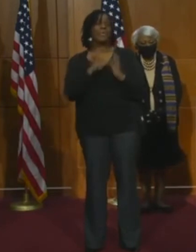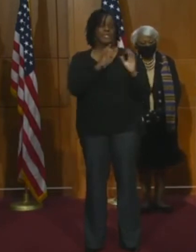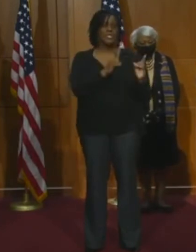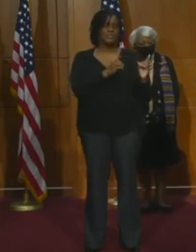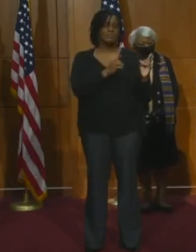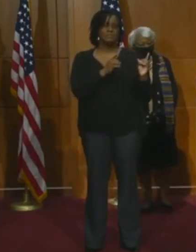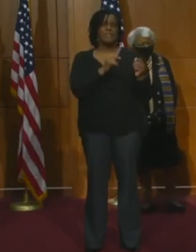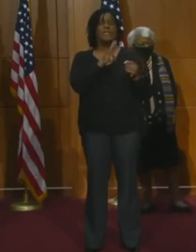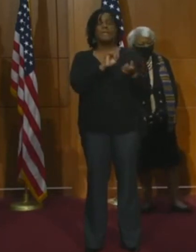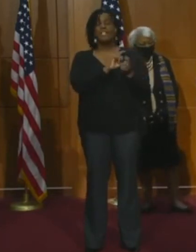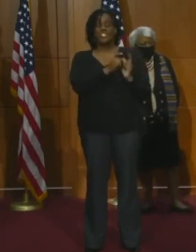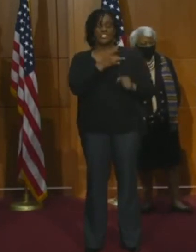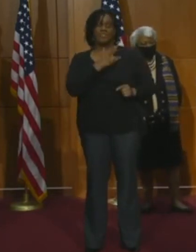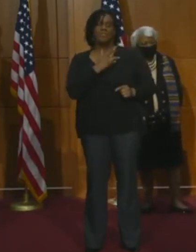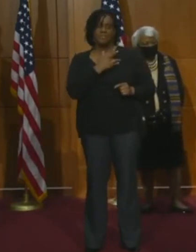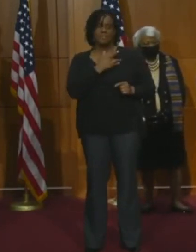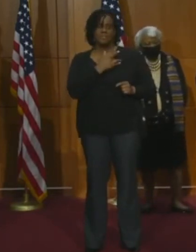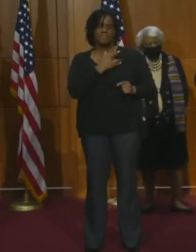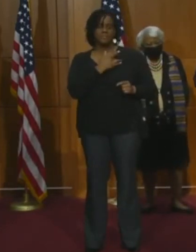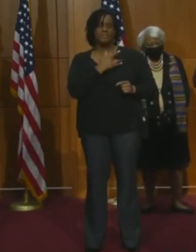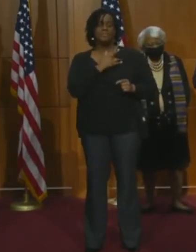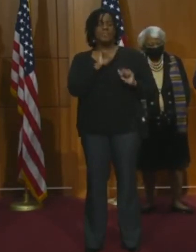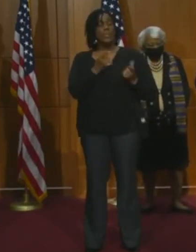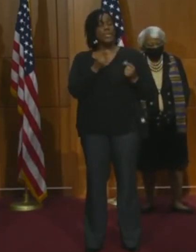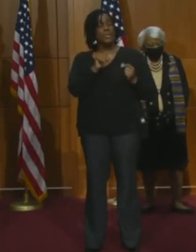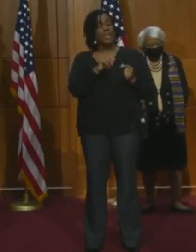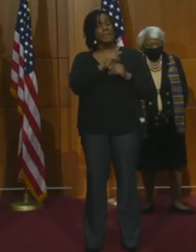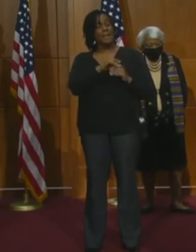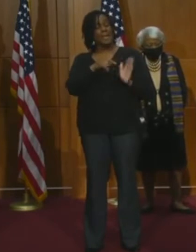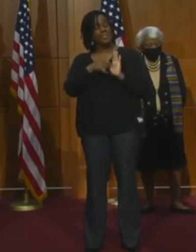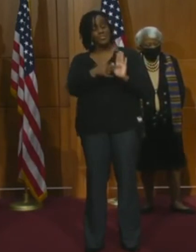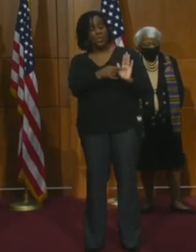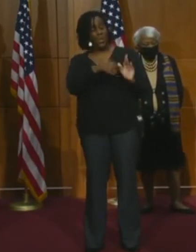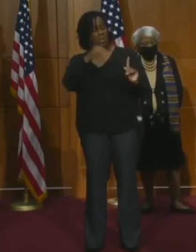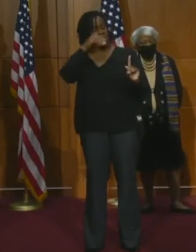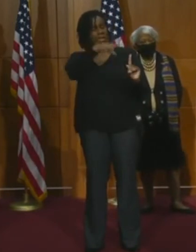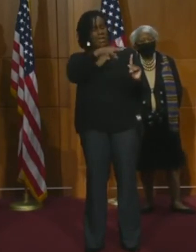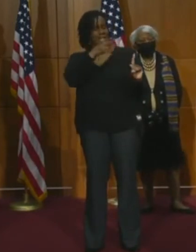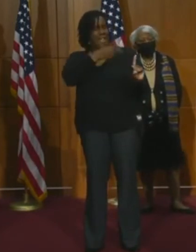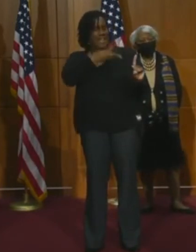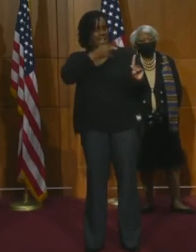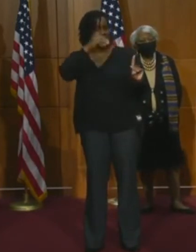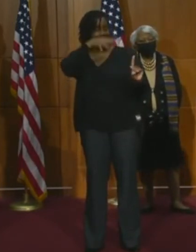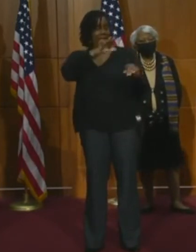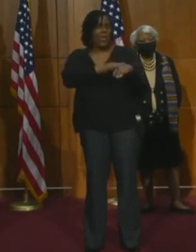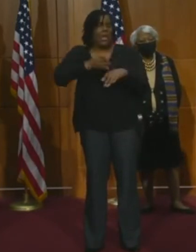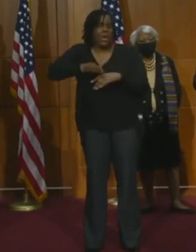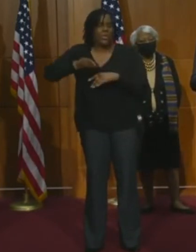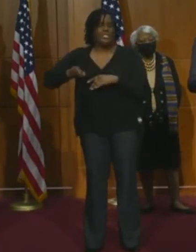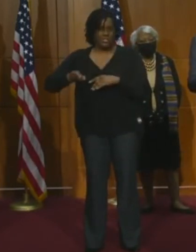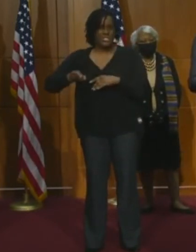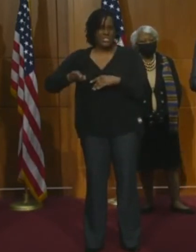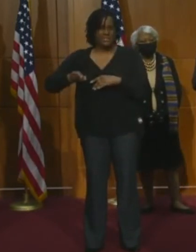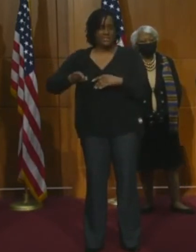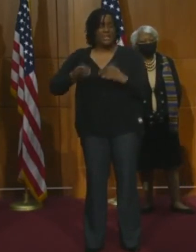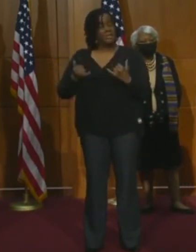by changing hearts, and we can do that by shining a light on our history. So now,